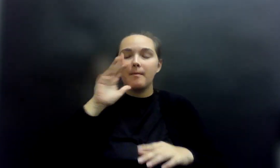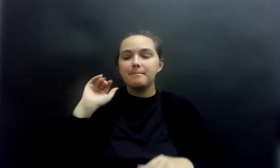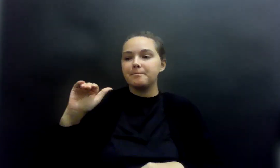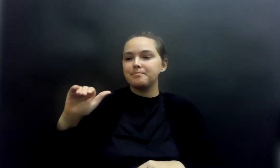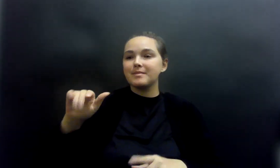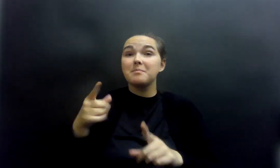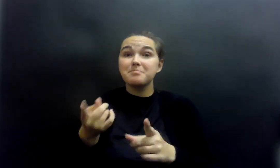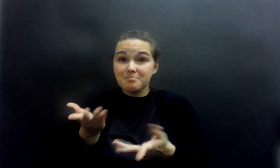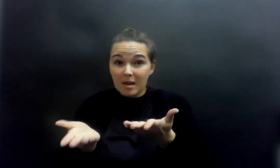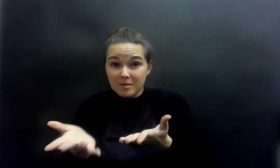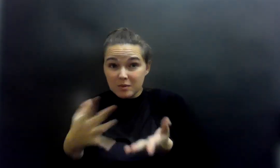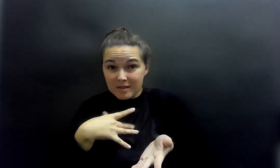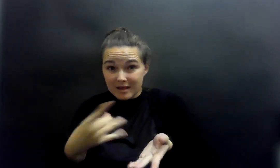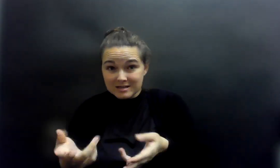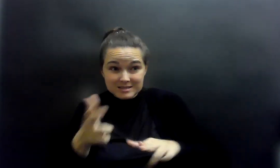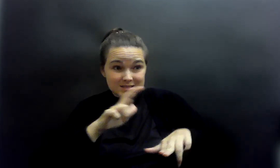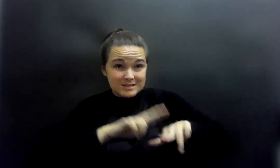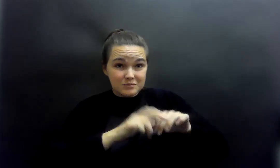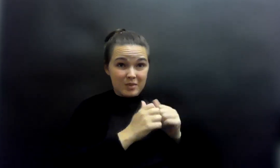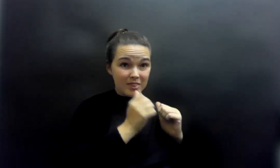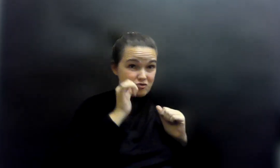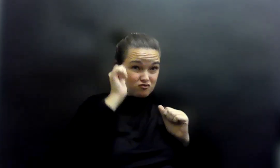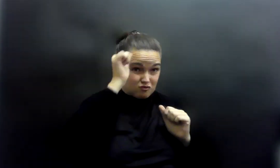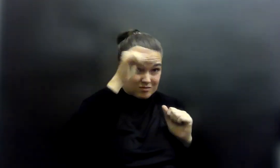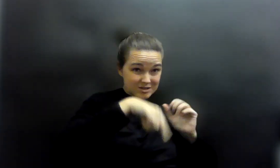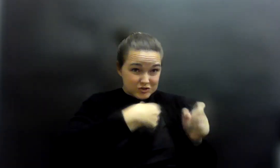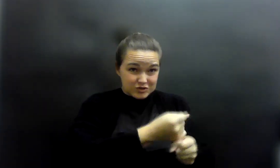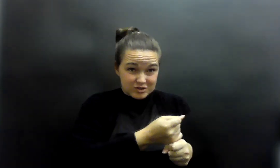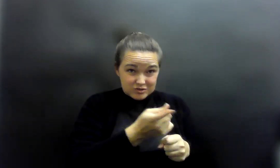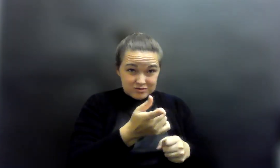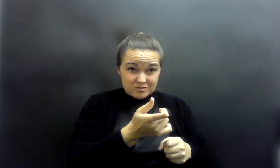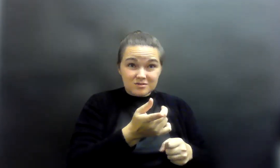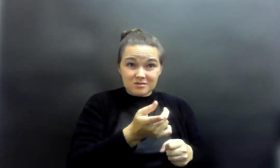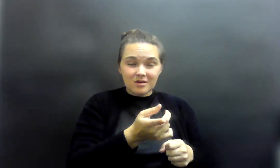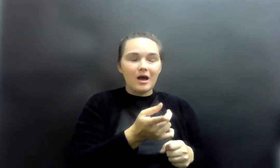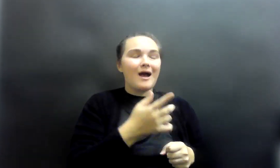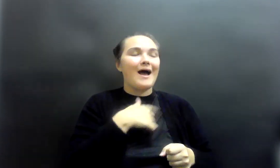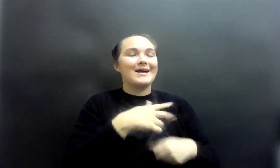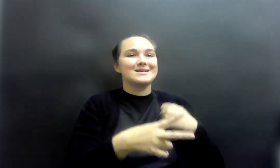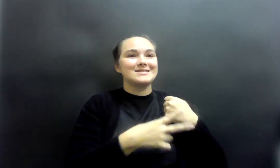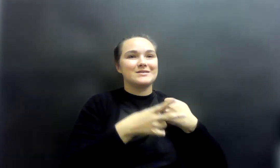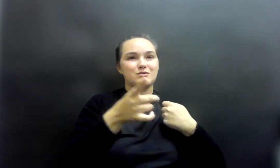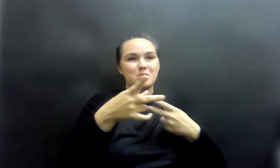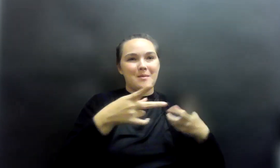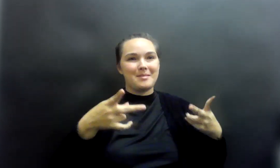you'd like to sit with the adults this year, she said. I saved you a place next to Dad. It